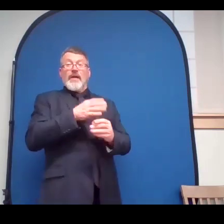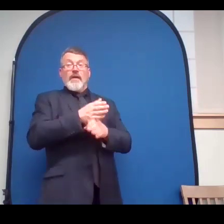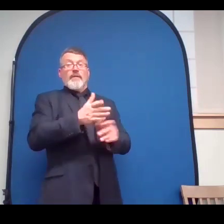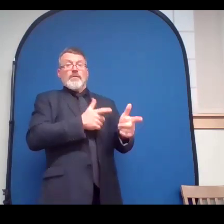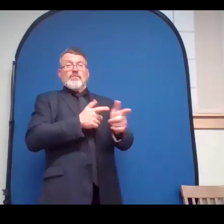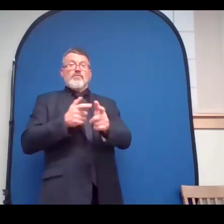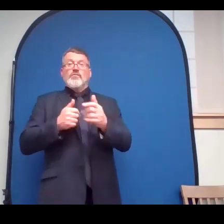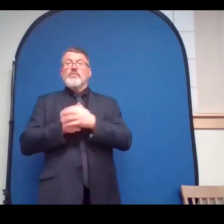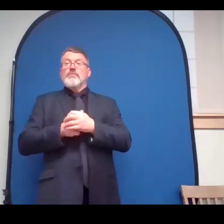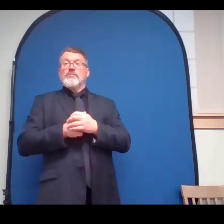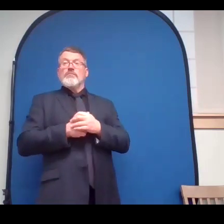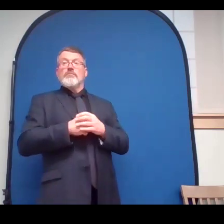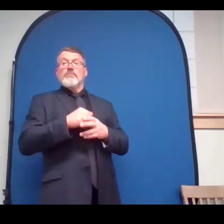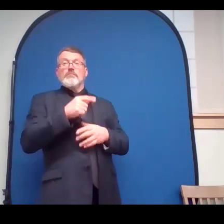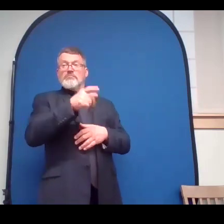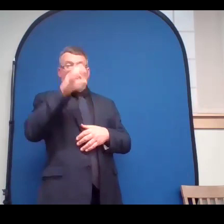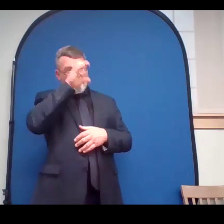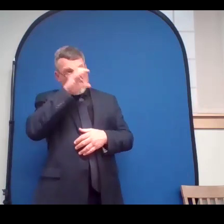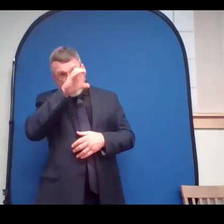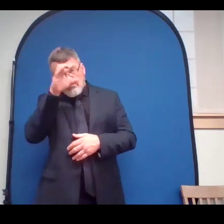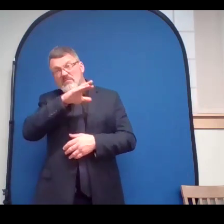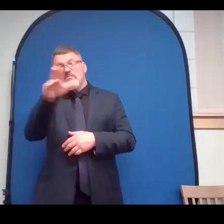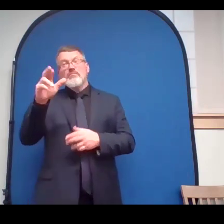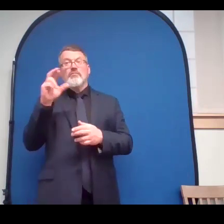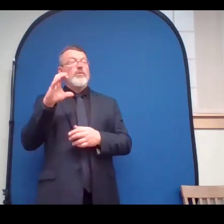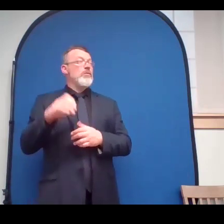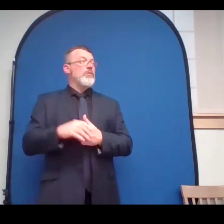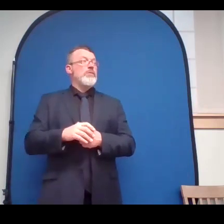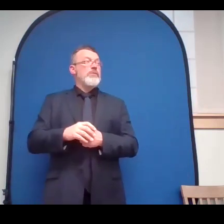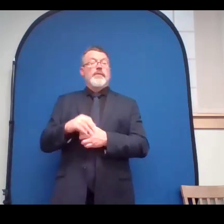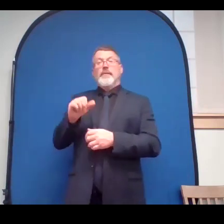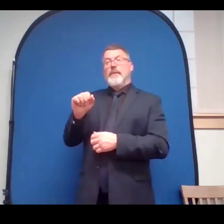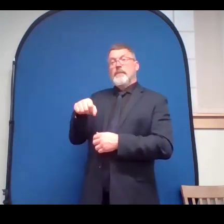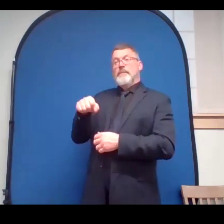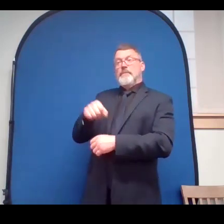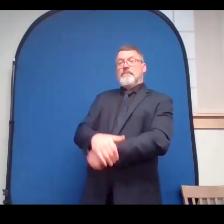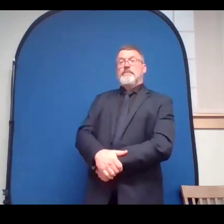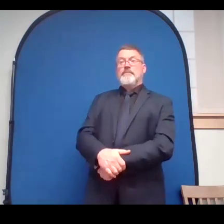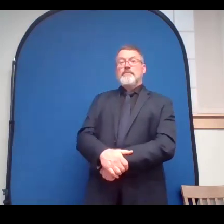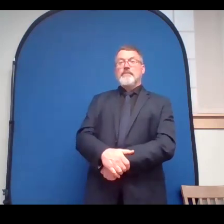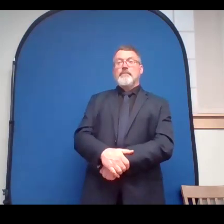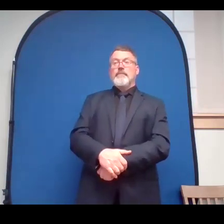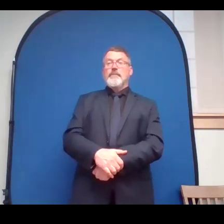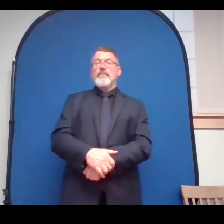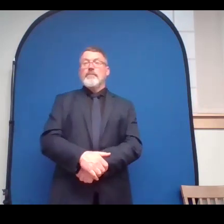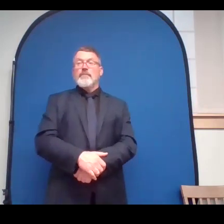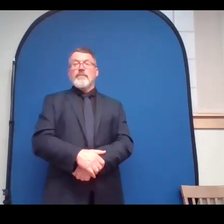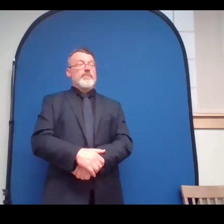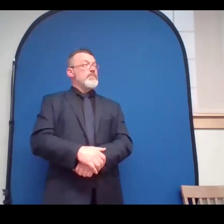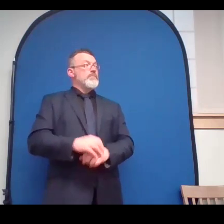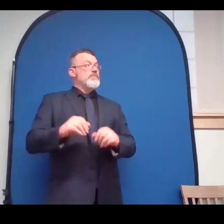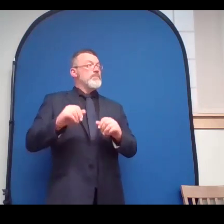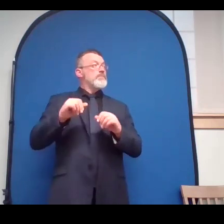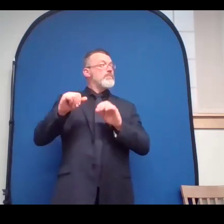manhunt or criminal investigation? I was contacted by state police detectives who basically asked me, you